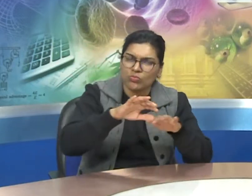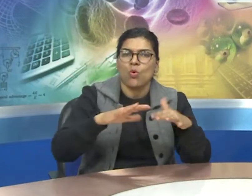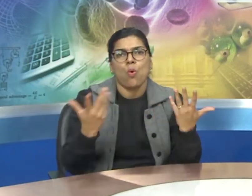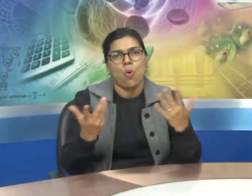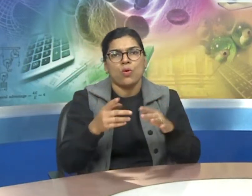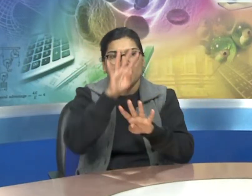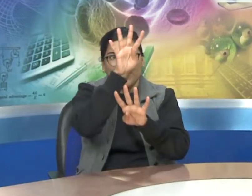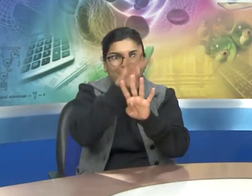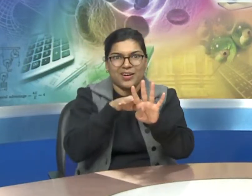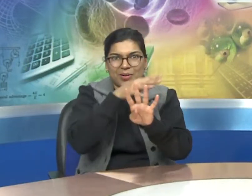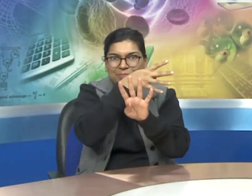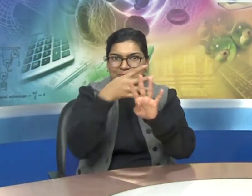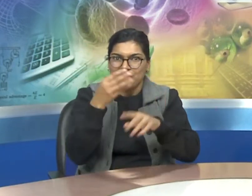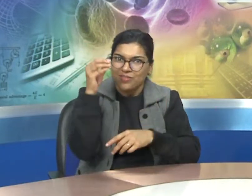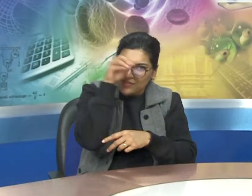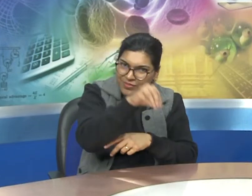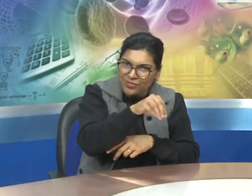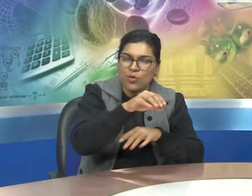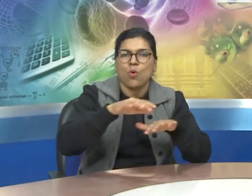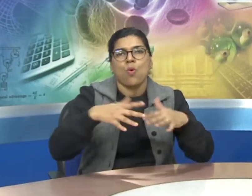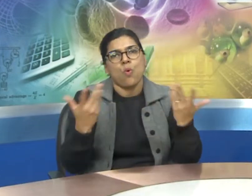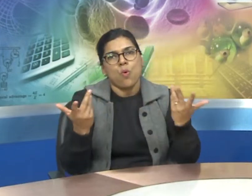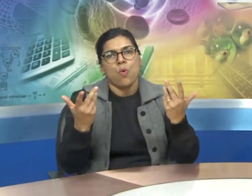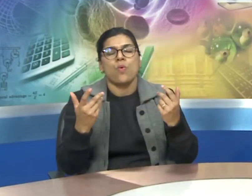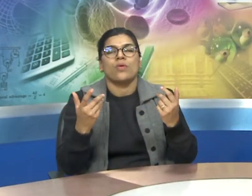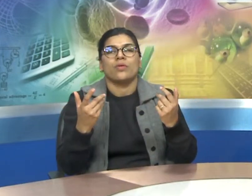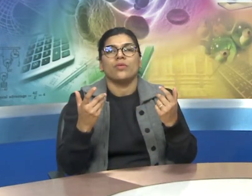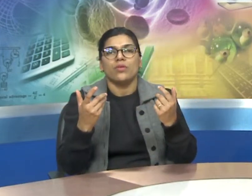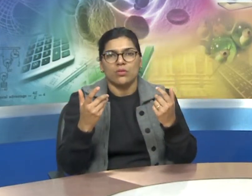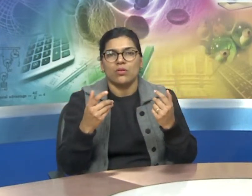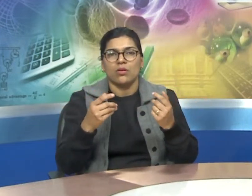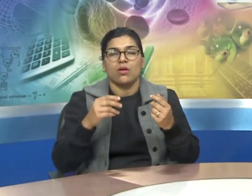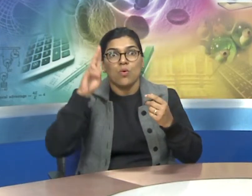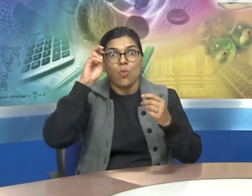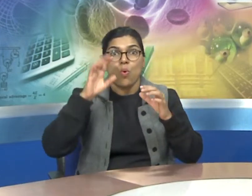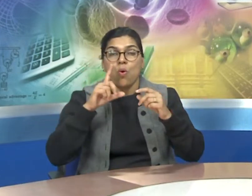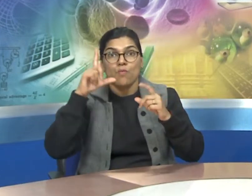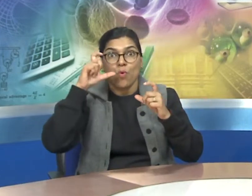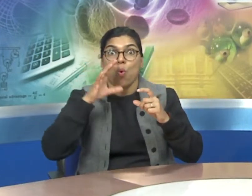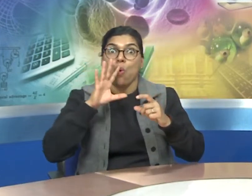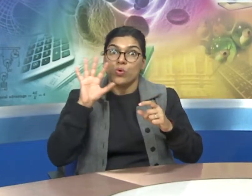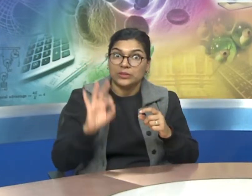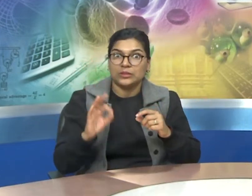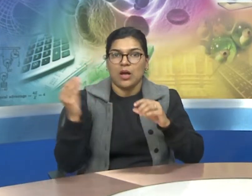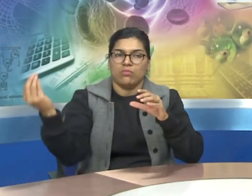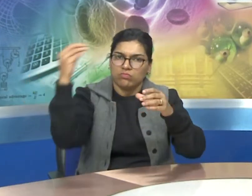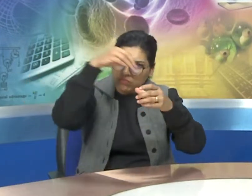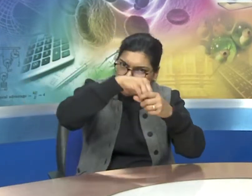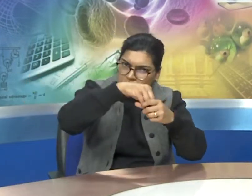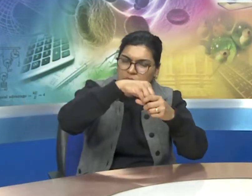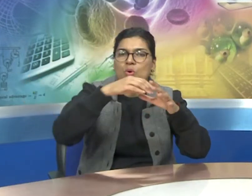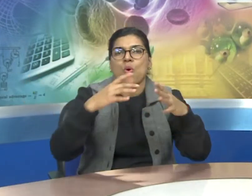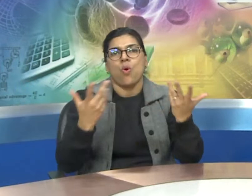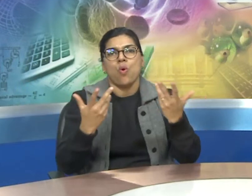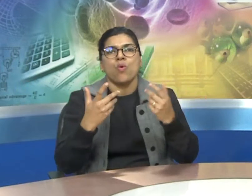We can insert any image, any chart, or any original